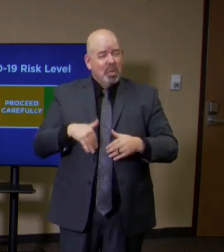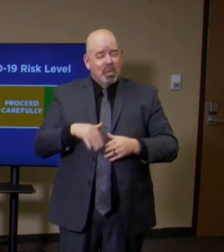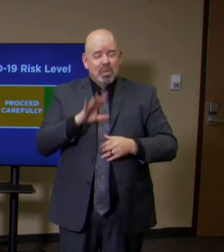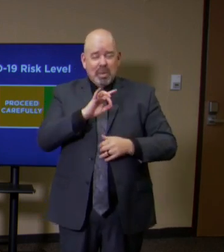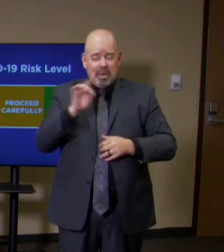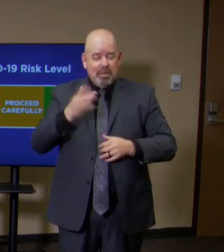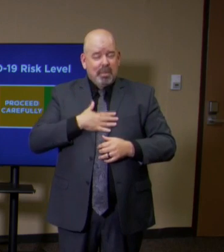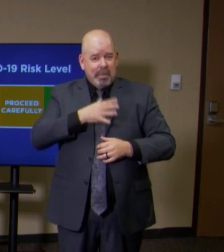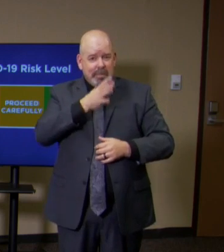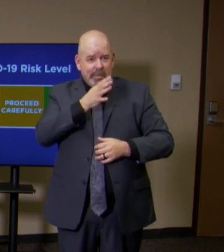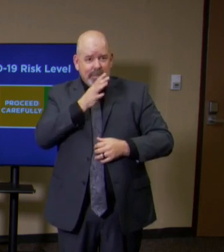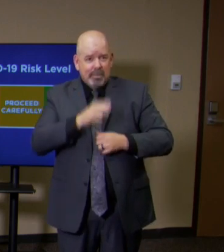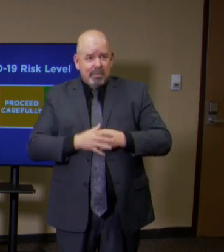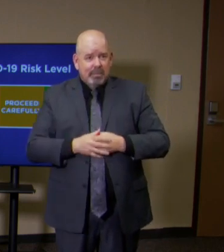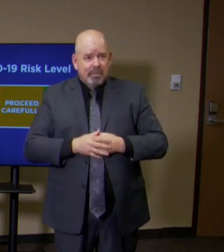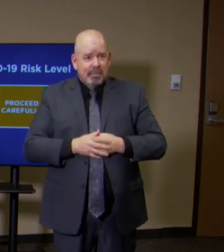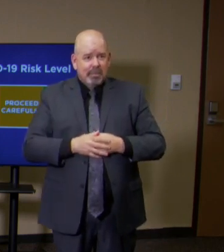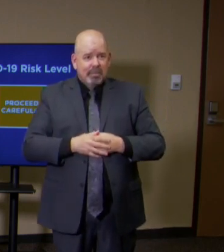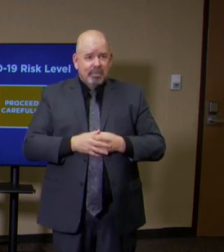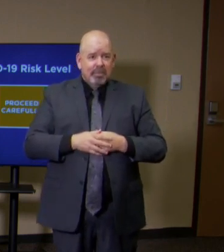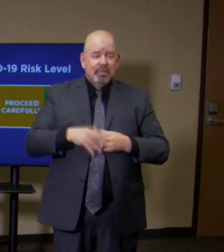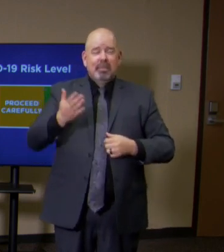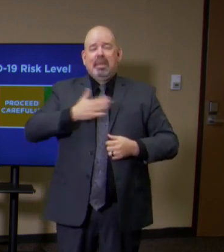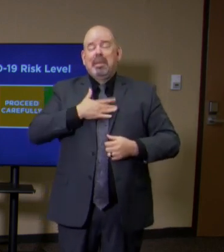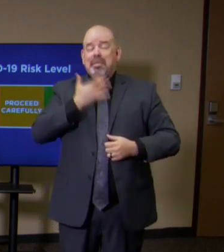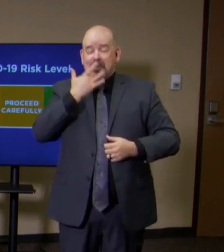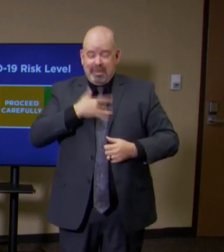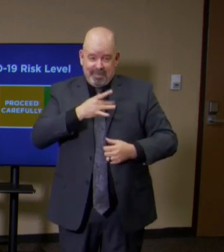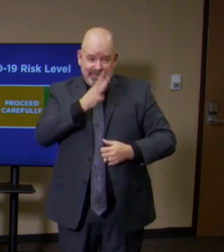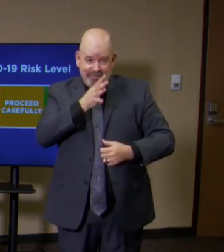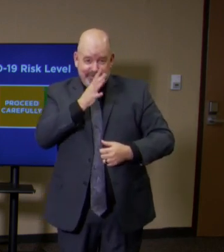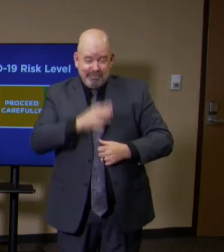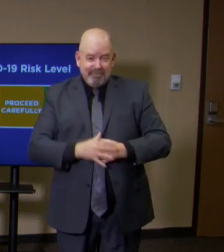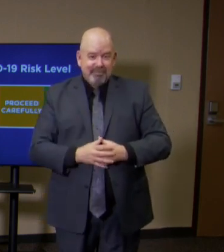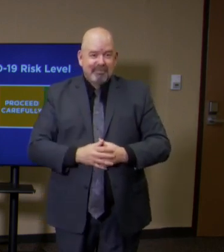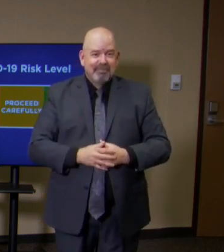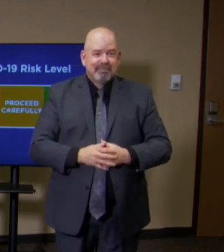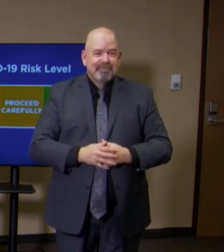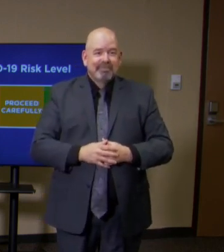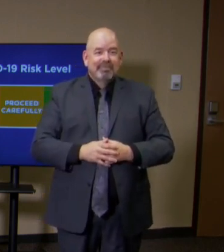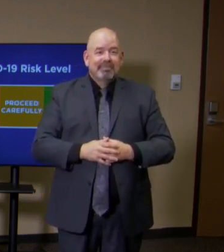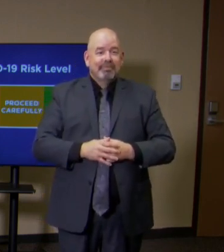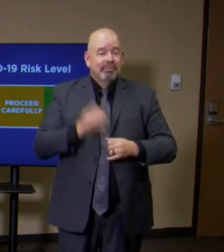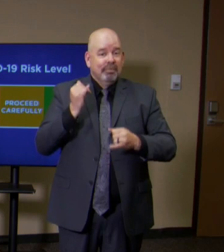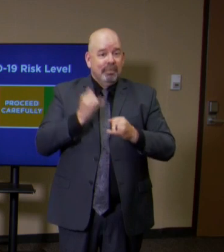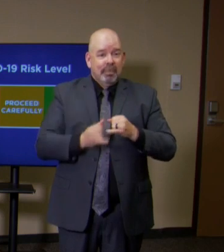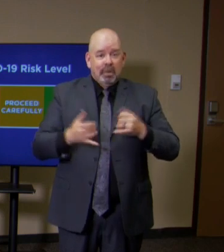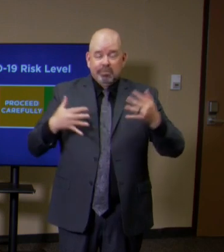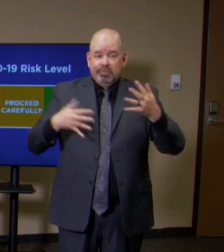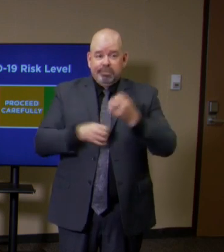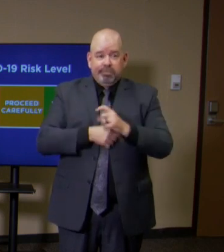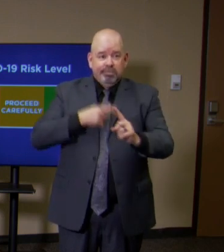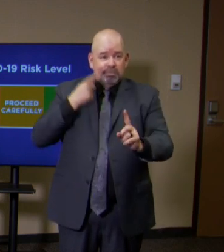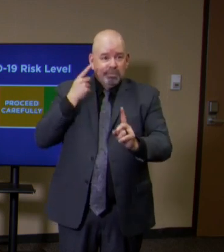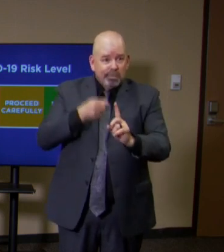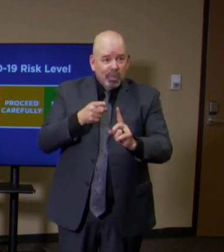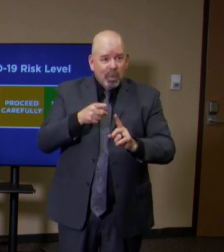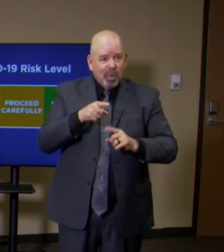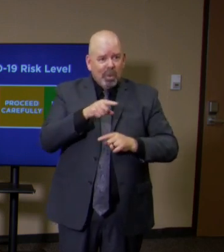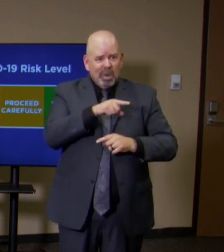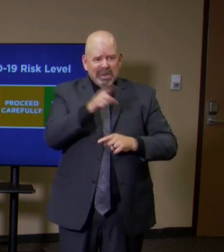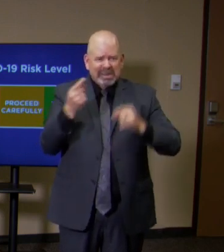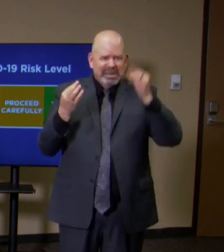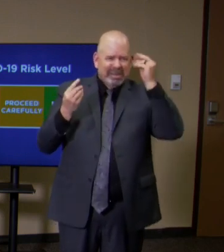mama. And that brings one last point, right? As you're thinking about what you do, you need to think about the people